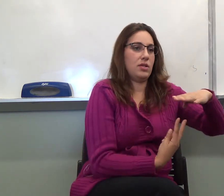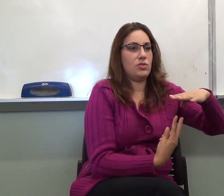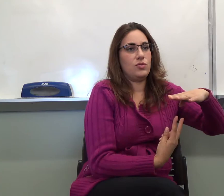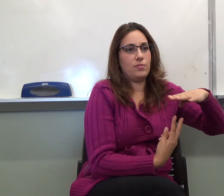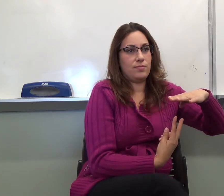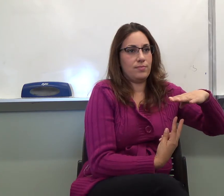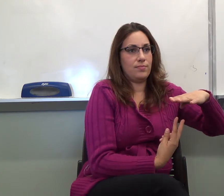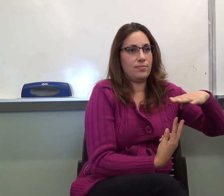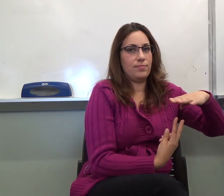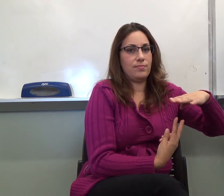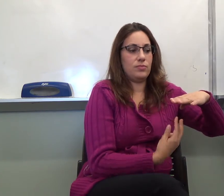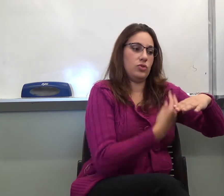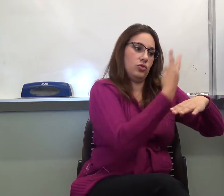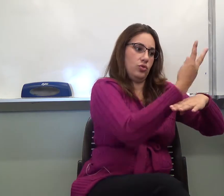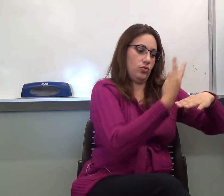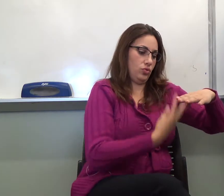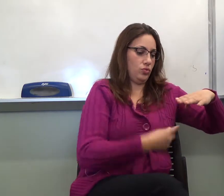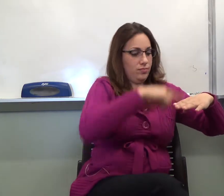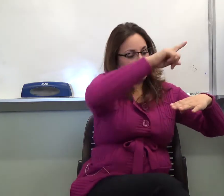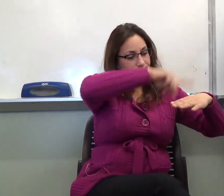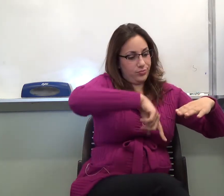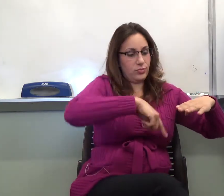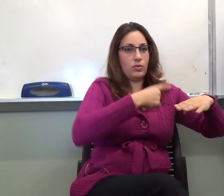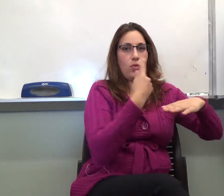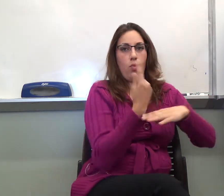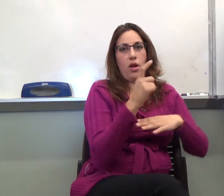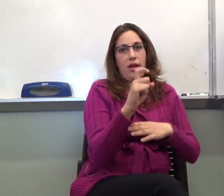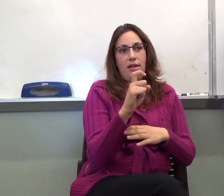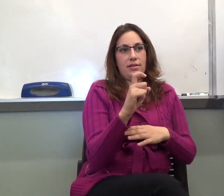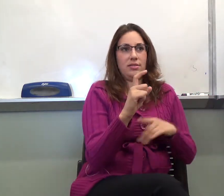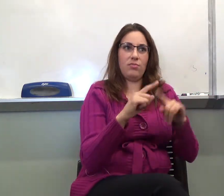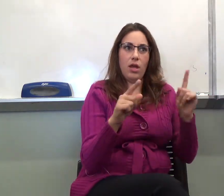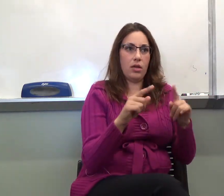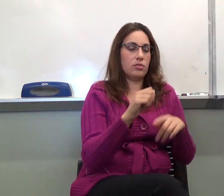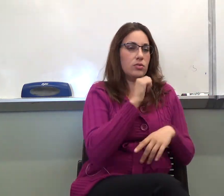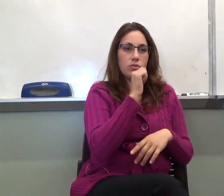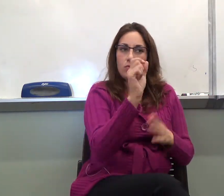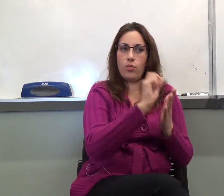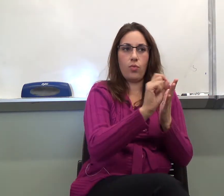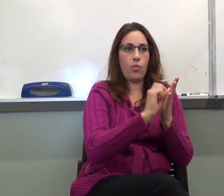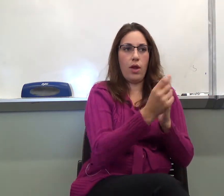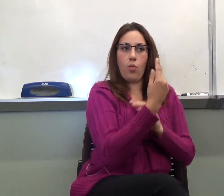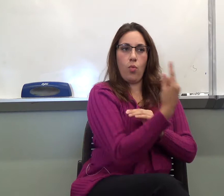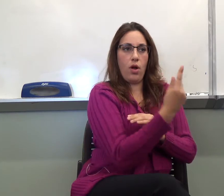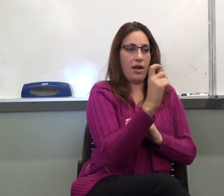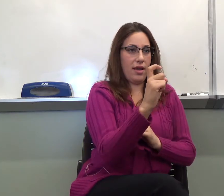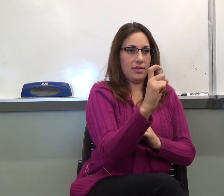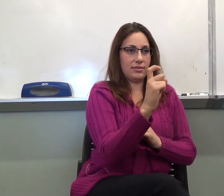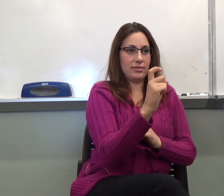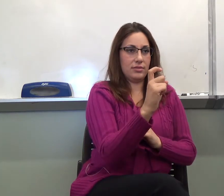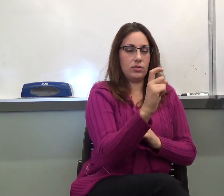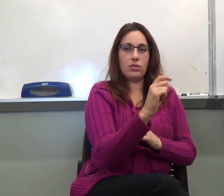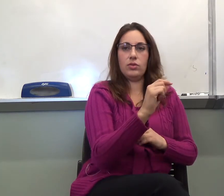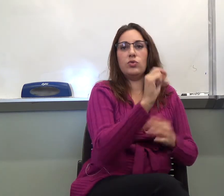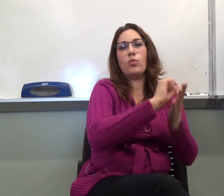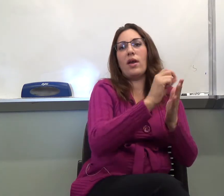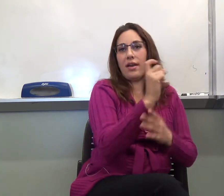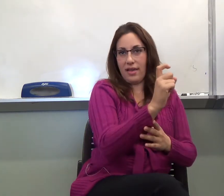Okay, 2 into 2 is 1. There's your 1x, but we never write the 1. 2 into 18 is 9. So there's the answer right